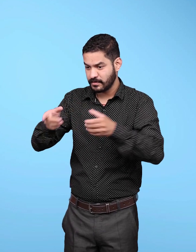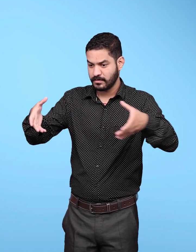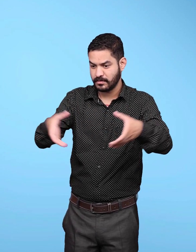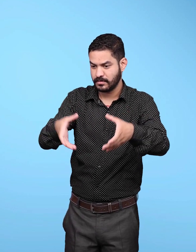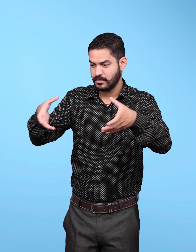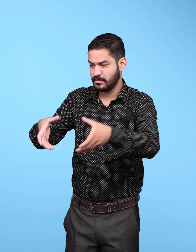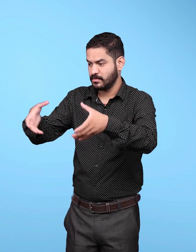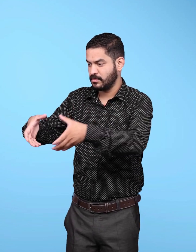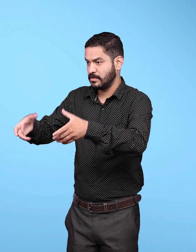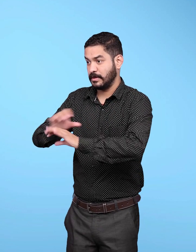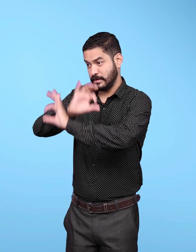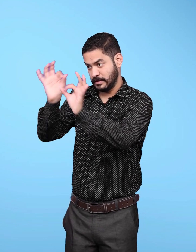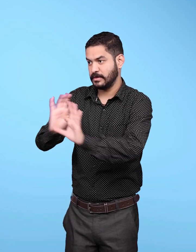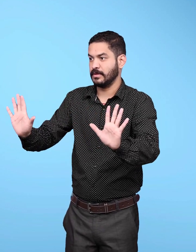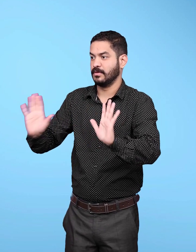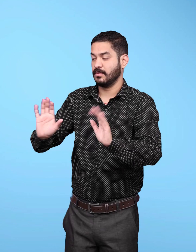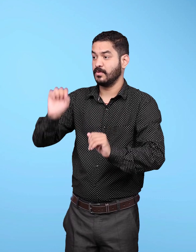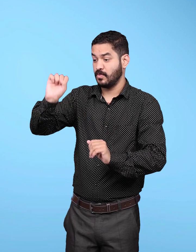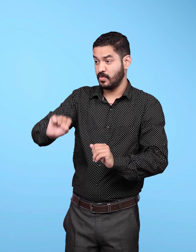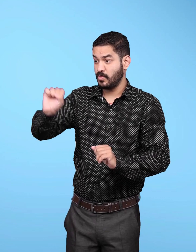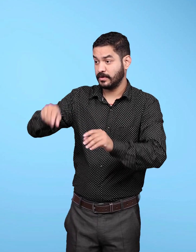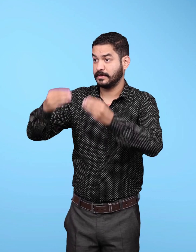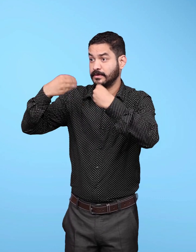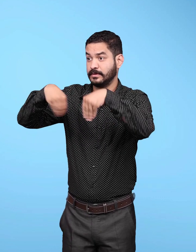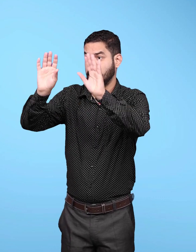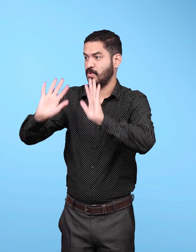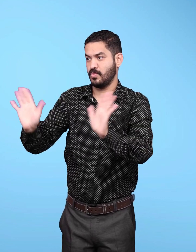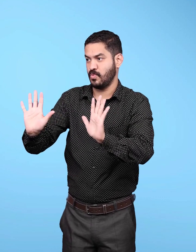grass each, and don't sell your grass till mine is sold."